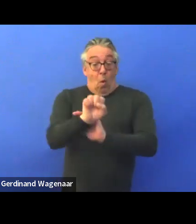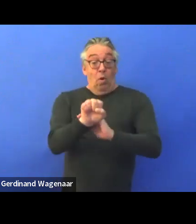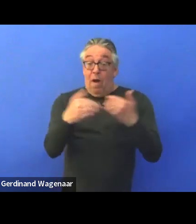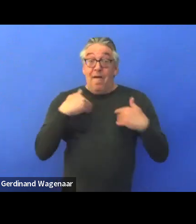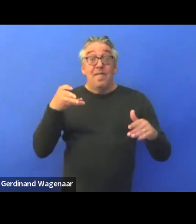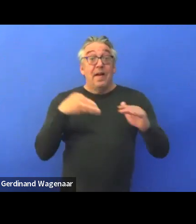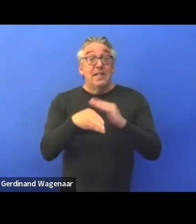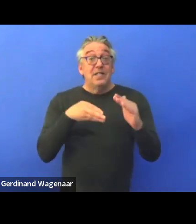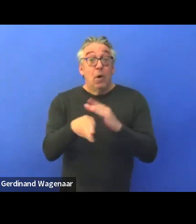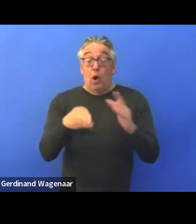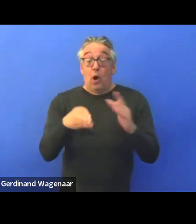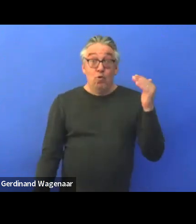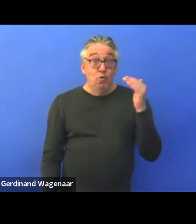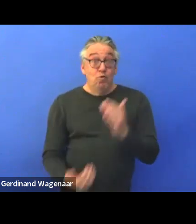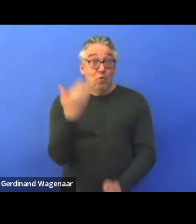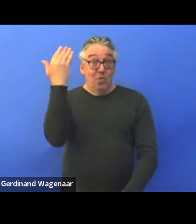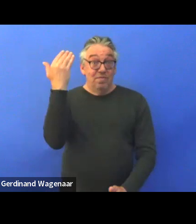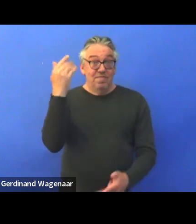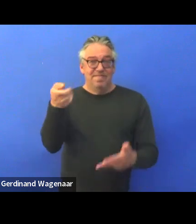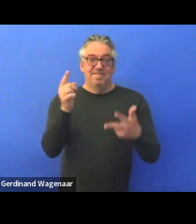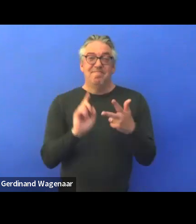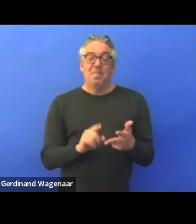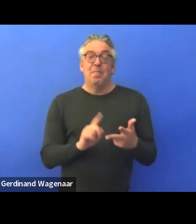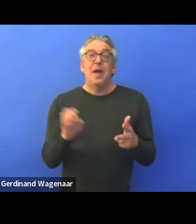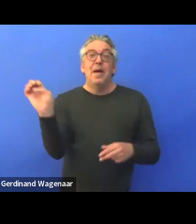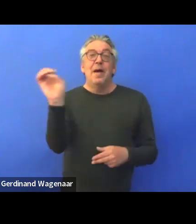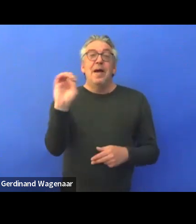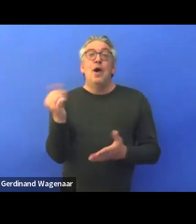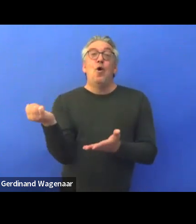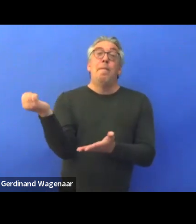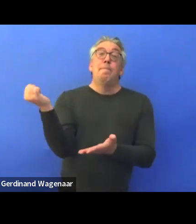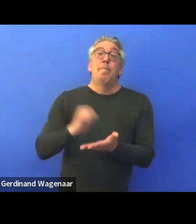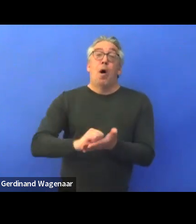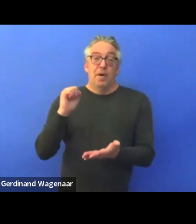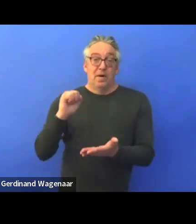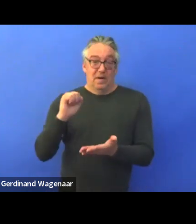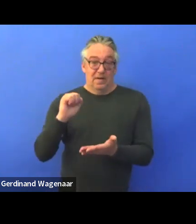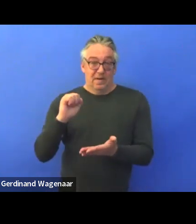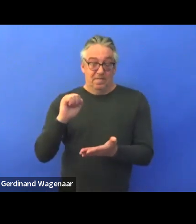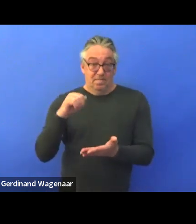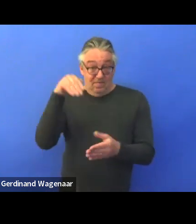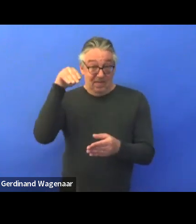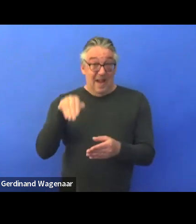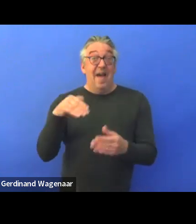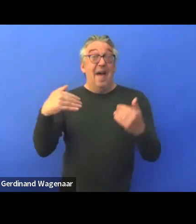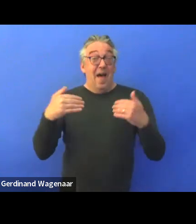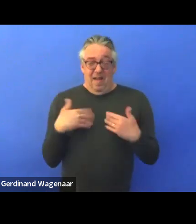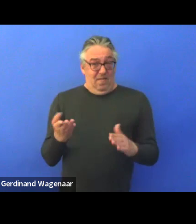We'll talk about EPUB, which is the publishing industry's ebook format with built-in